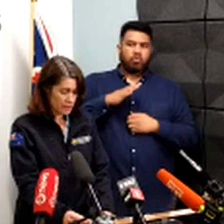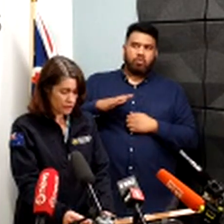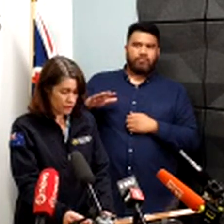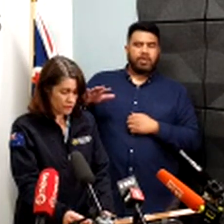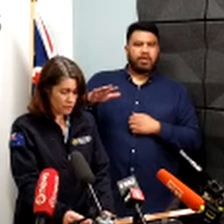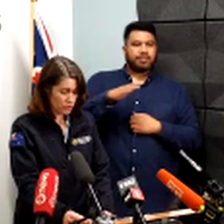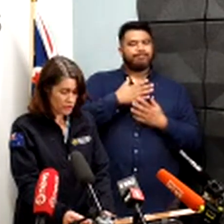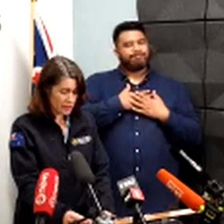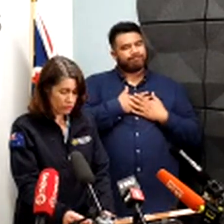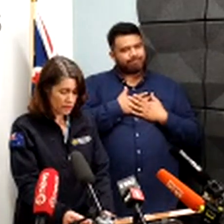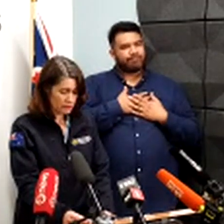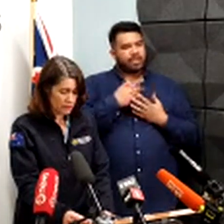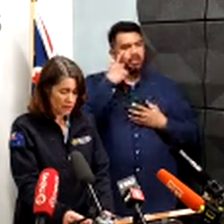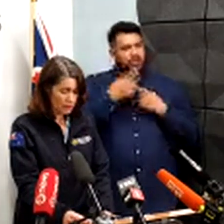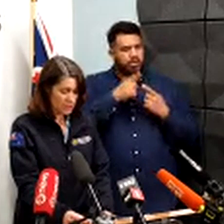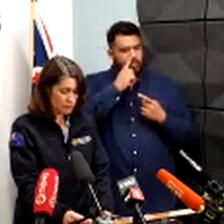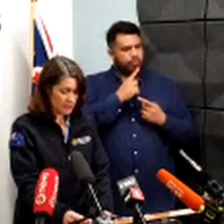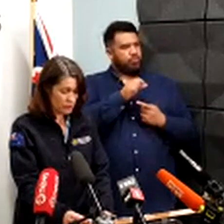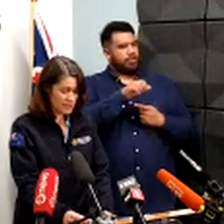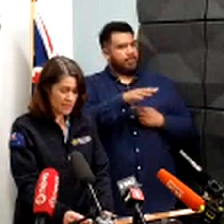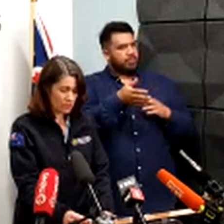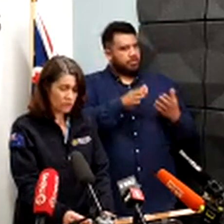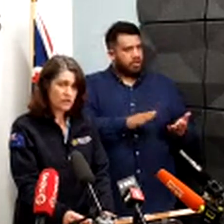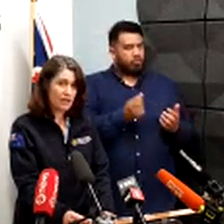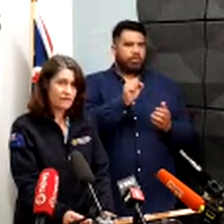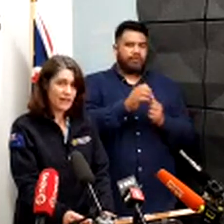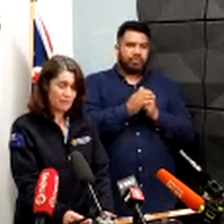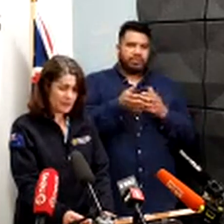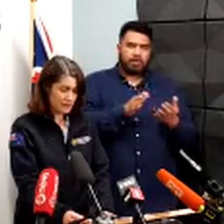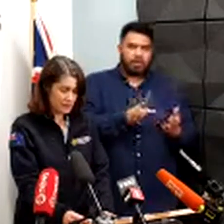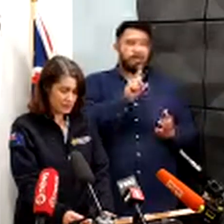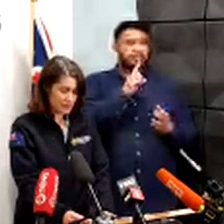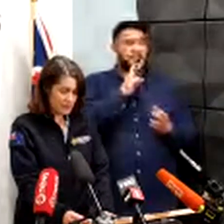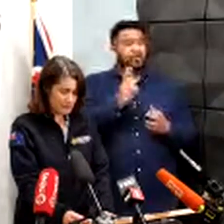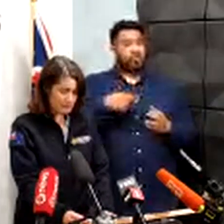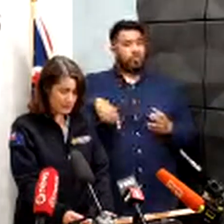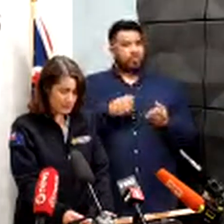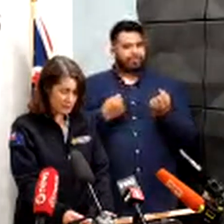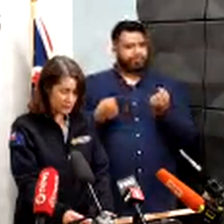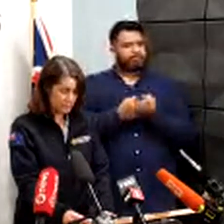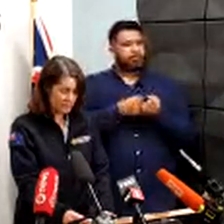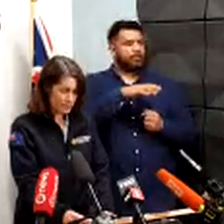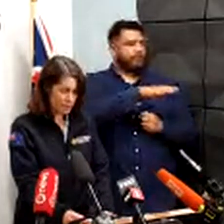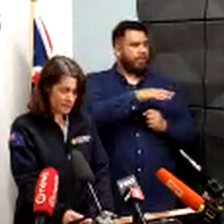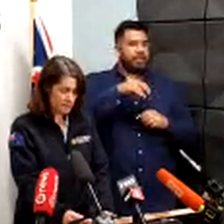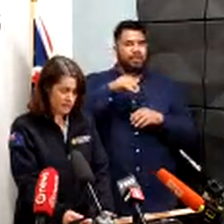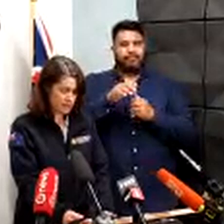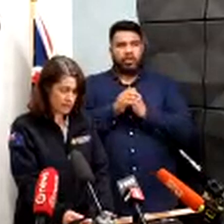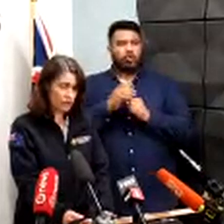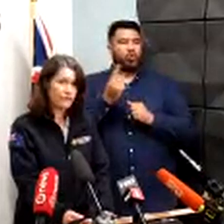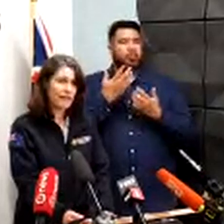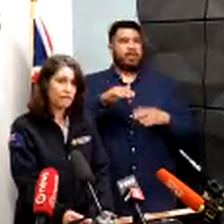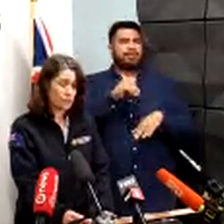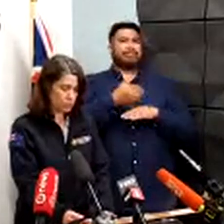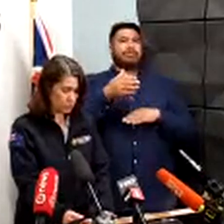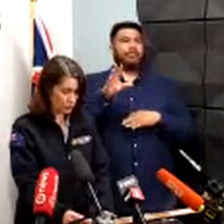us to those who have lost a loved one and reiterate that we stand alongside the families and friends of everyone affected by this event